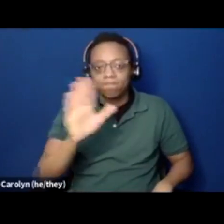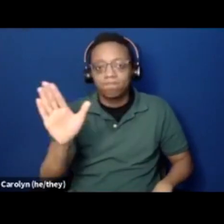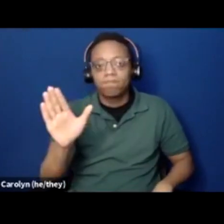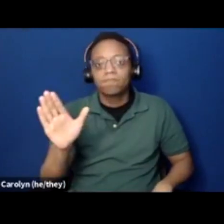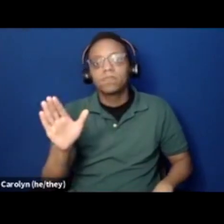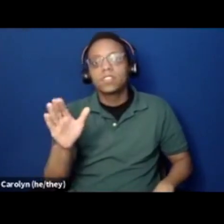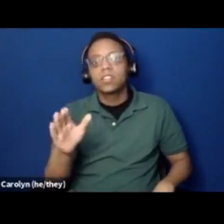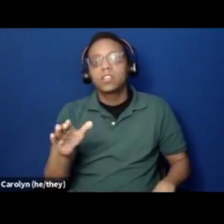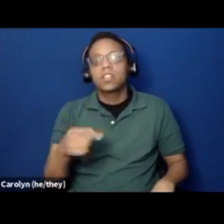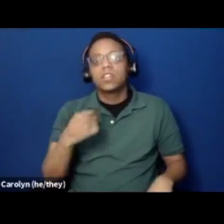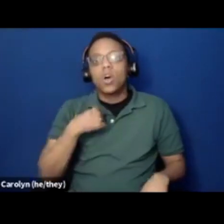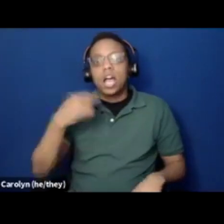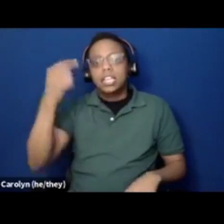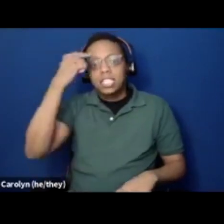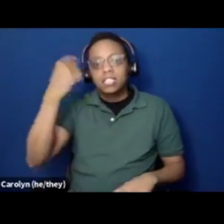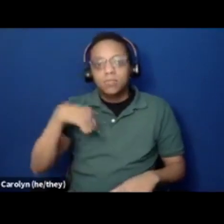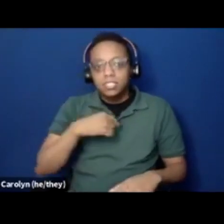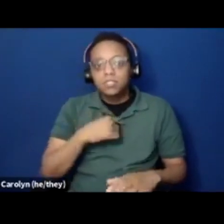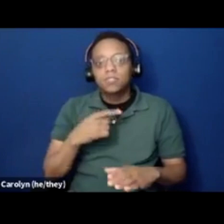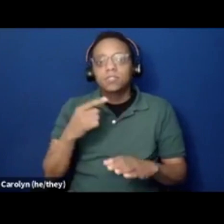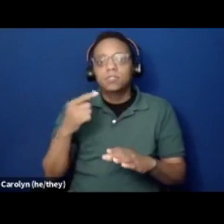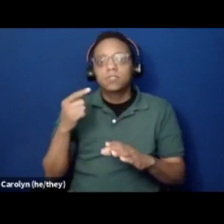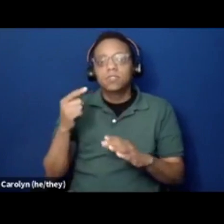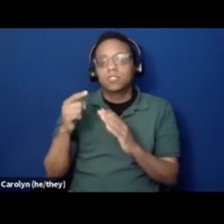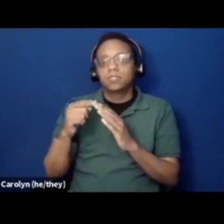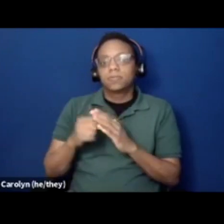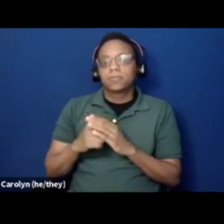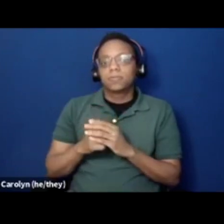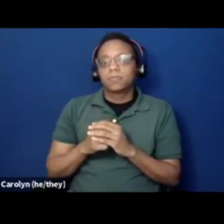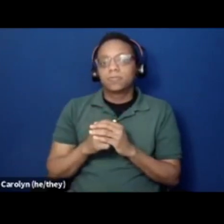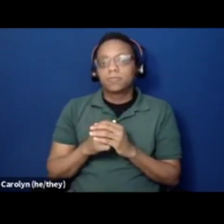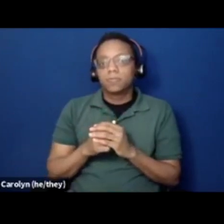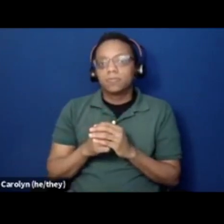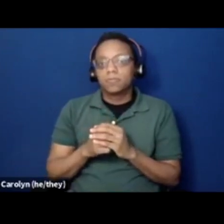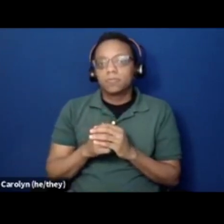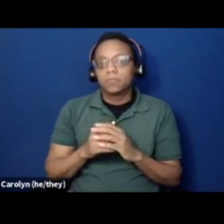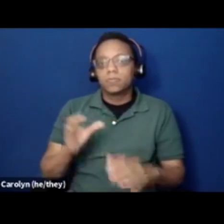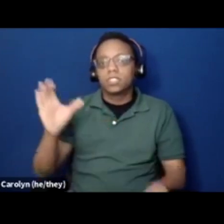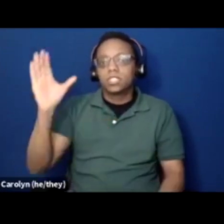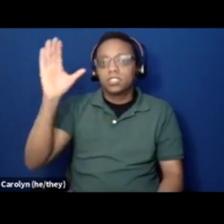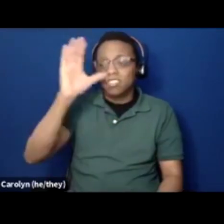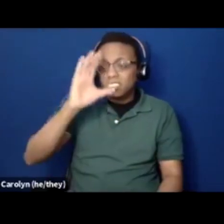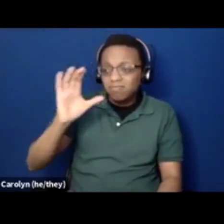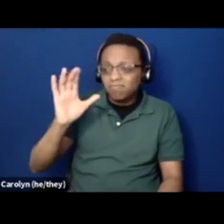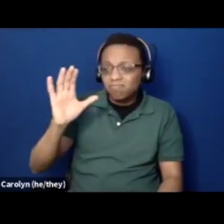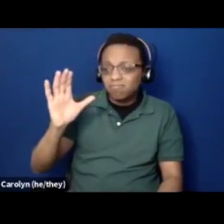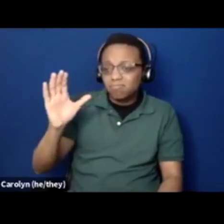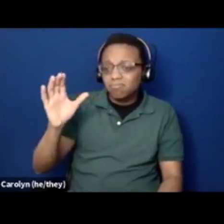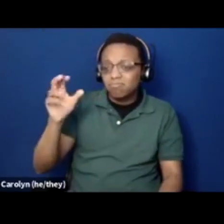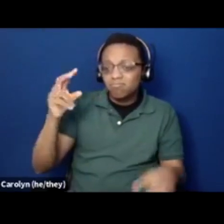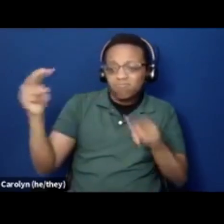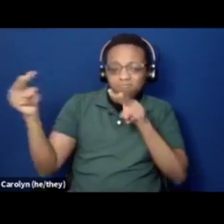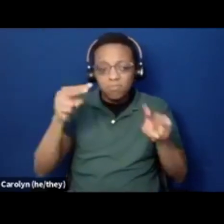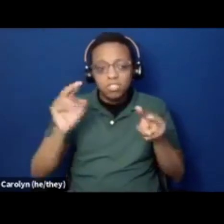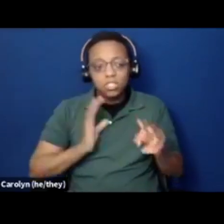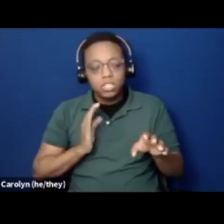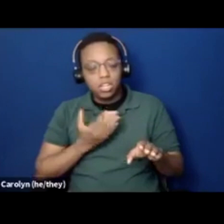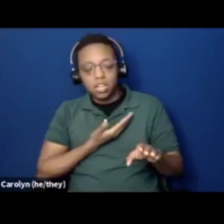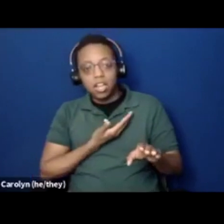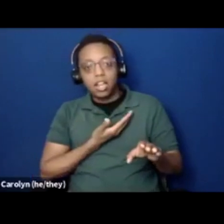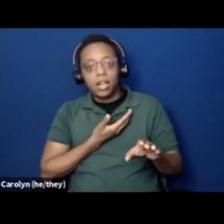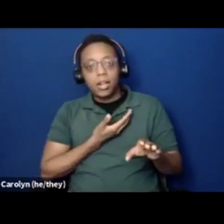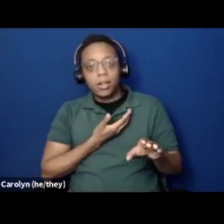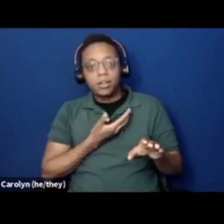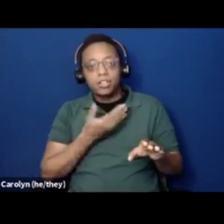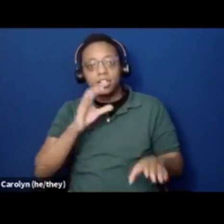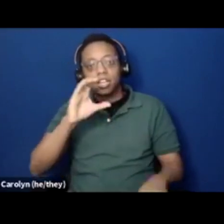to really tap into looking at our comrades that are bringing us to the table. And I'm not